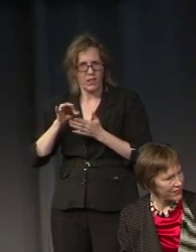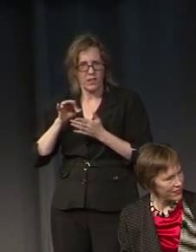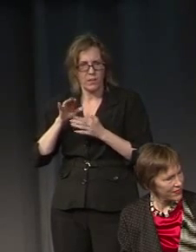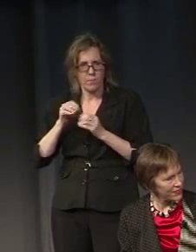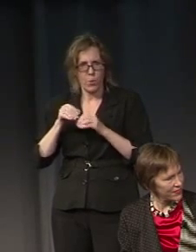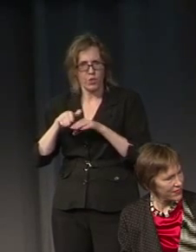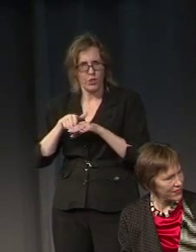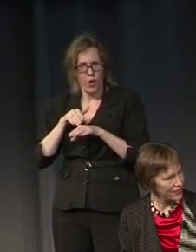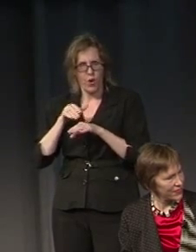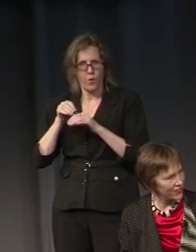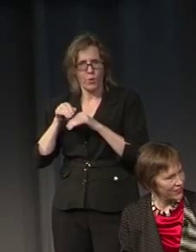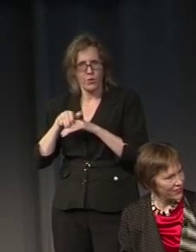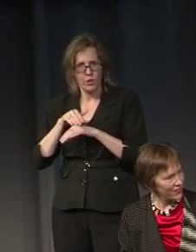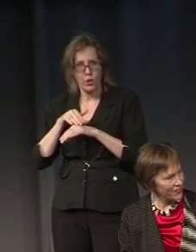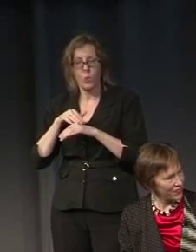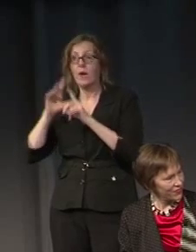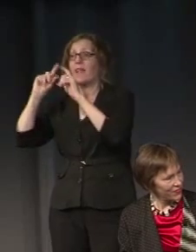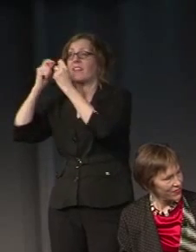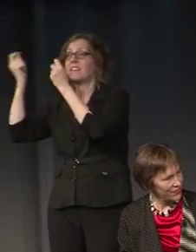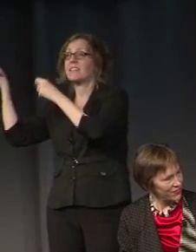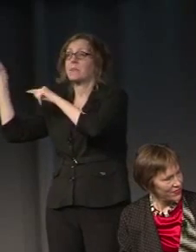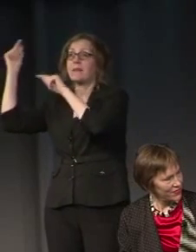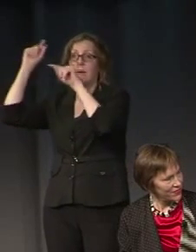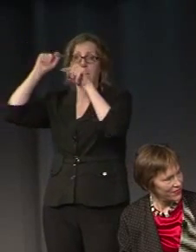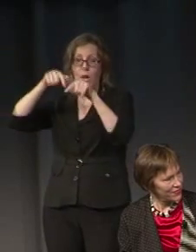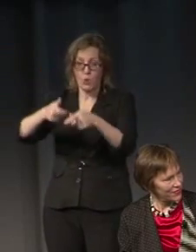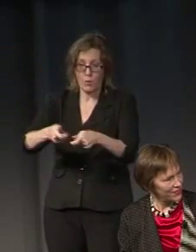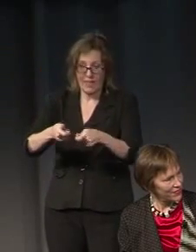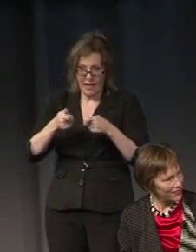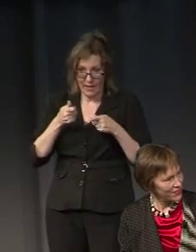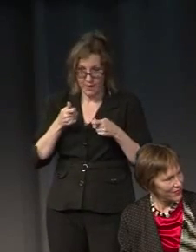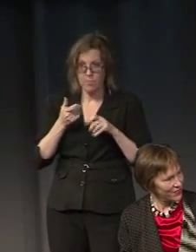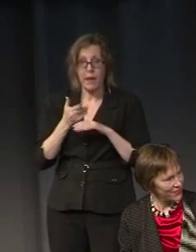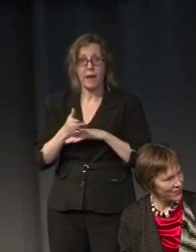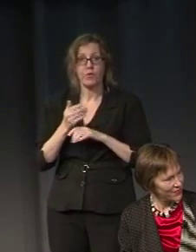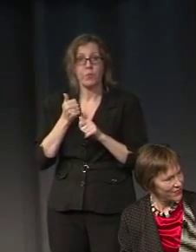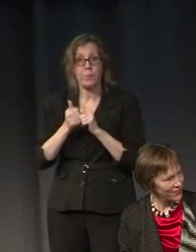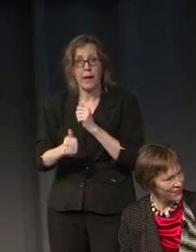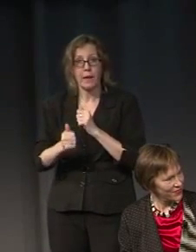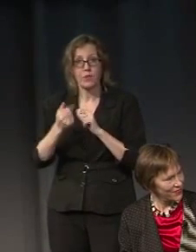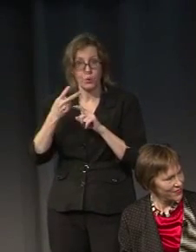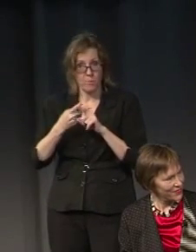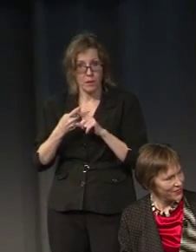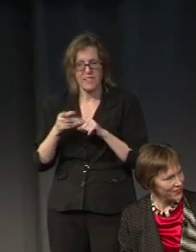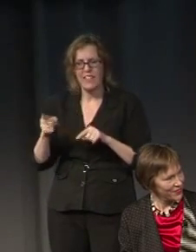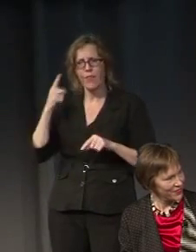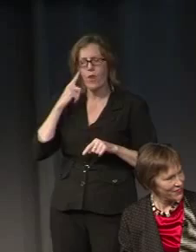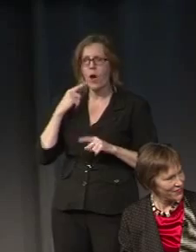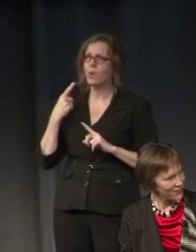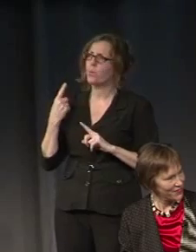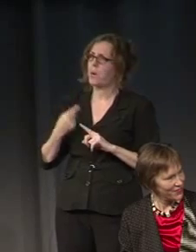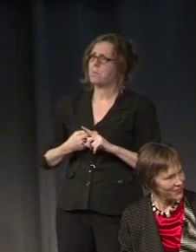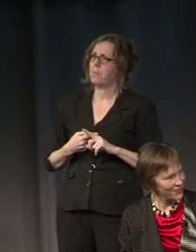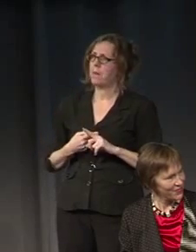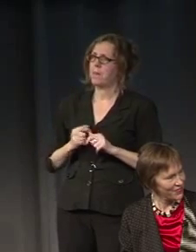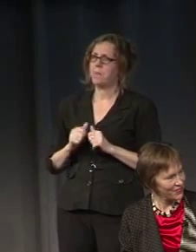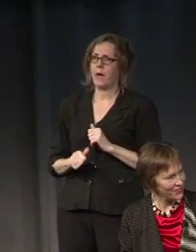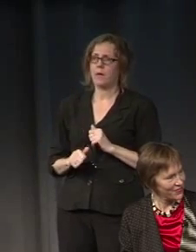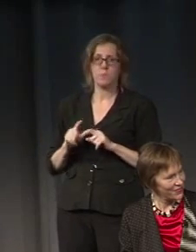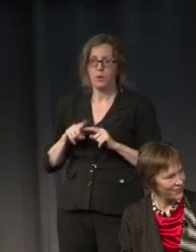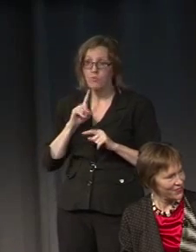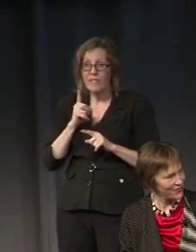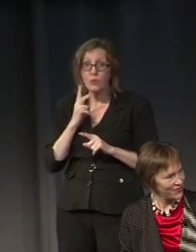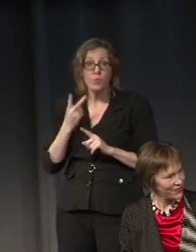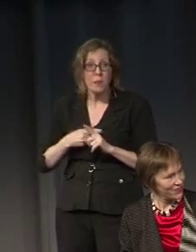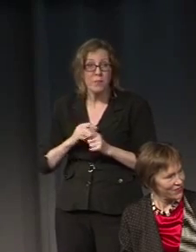to retrieve him after 2 months, he thought 1 had passed. So that doesn't say much about the color, but it does say something